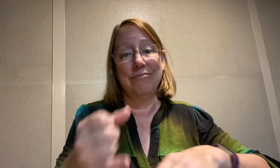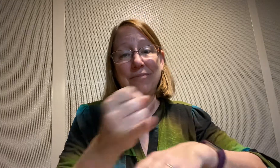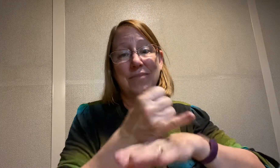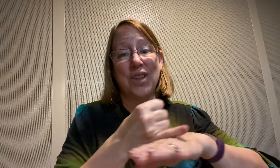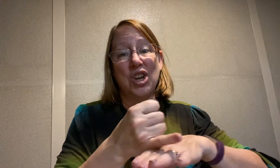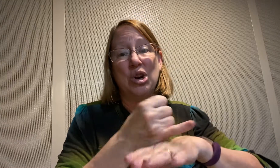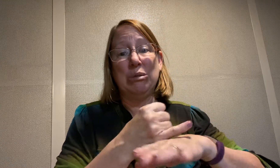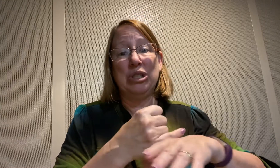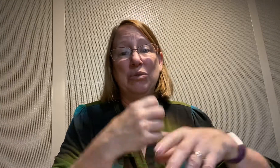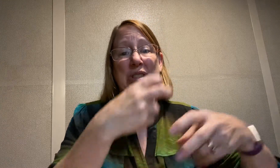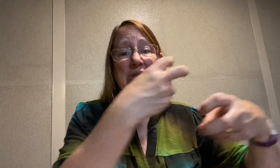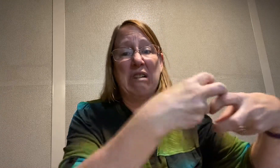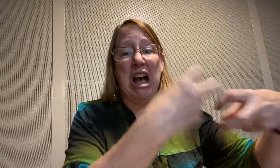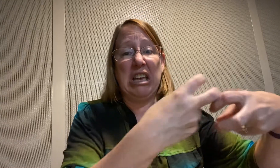The coast was rocky,